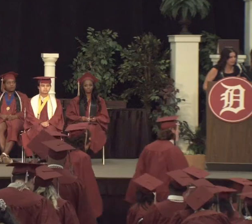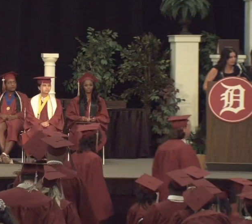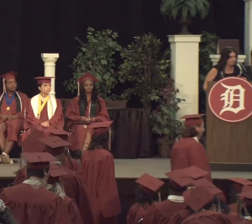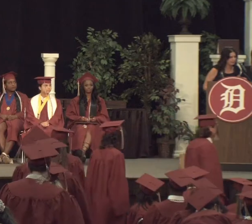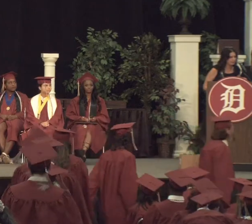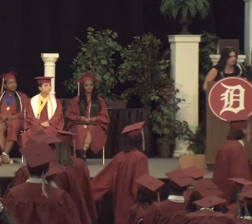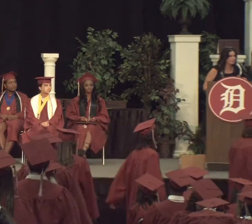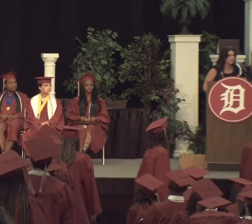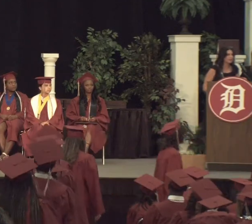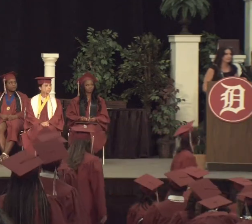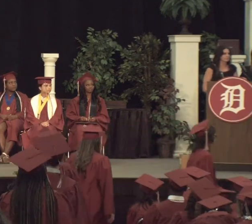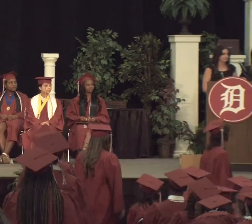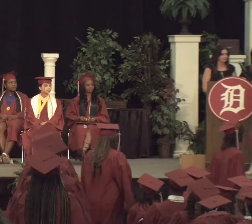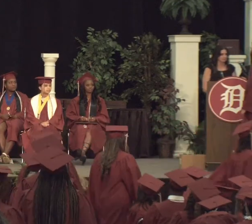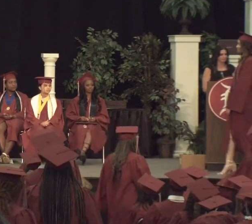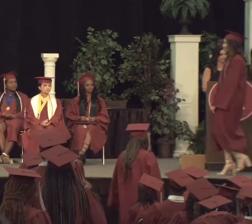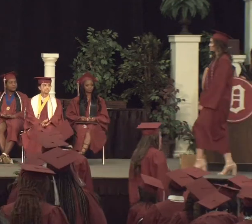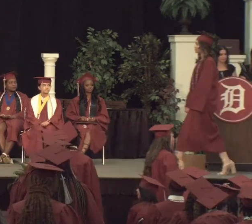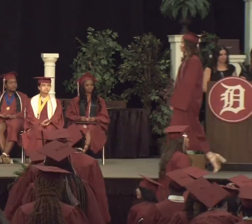Jimena Calera Abada.